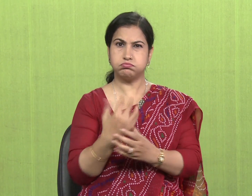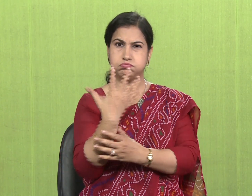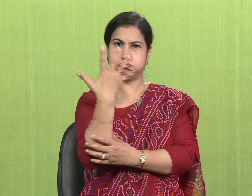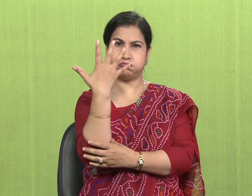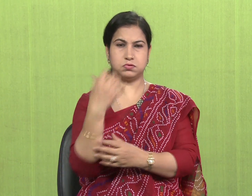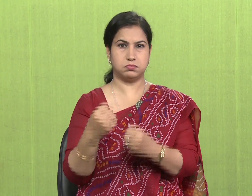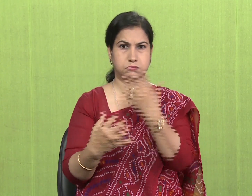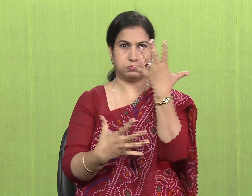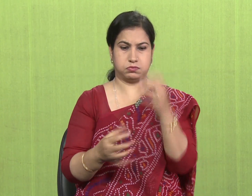large tracts,